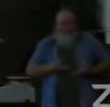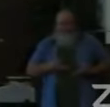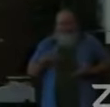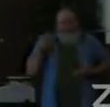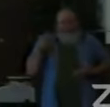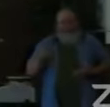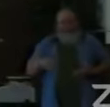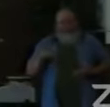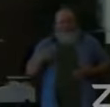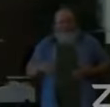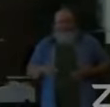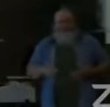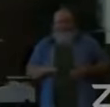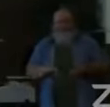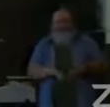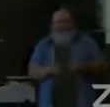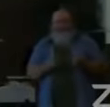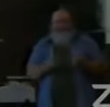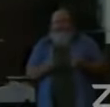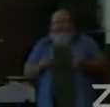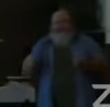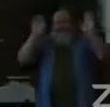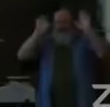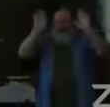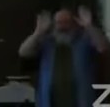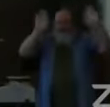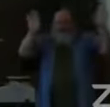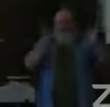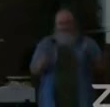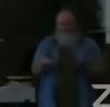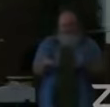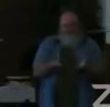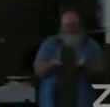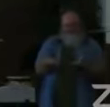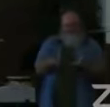How many of you cannot wait to go shopping on Black Friday?